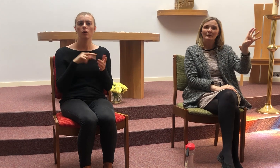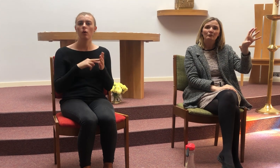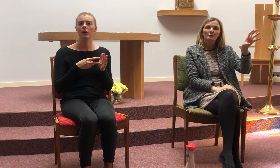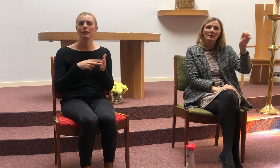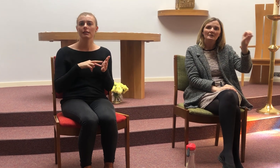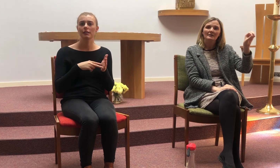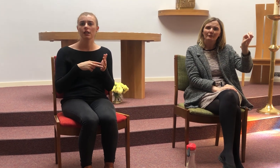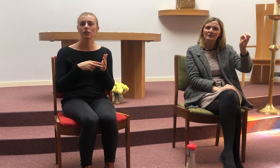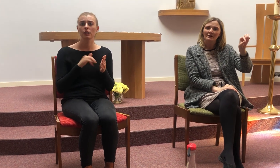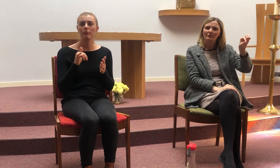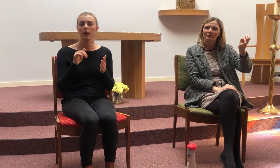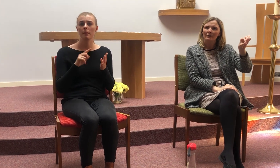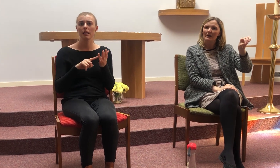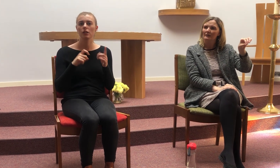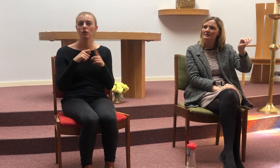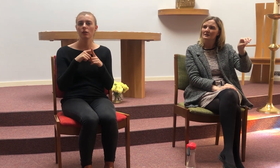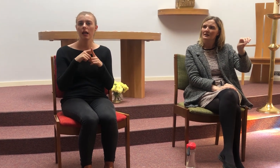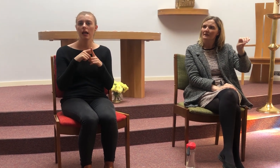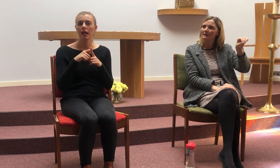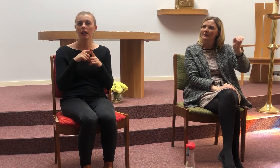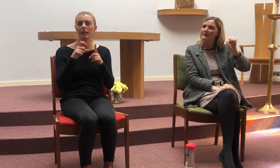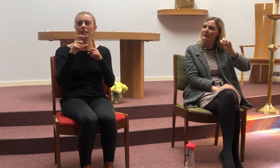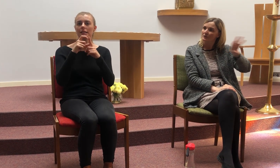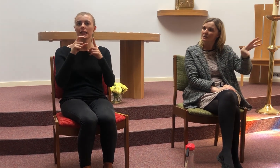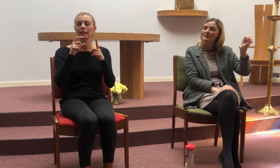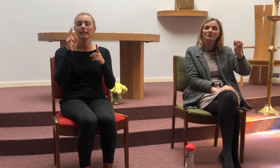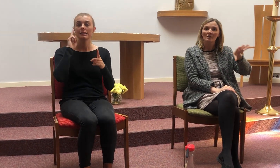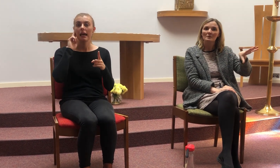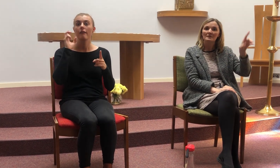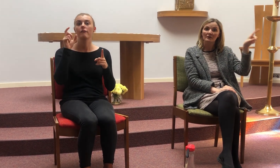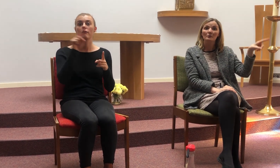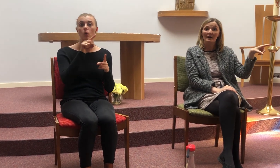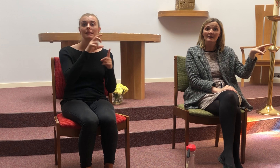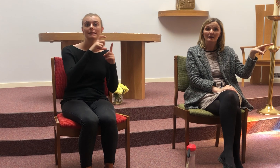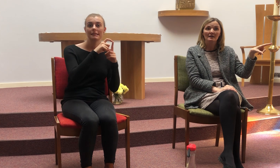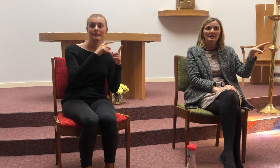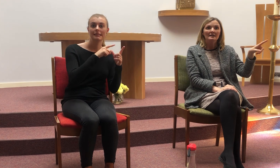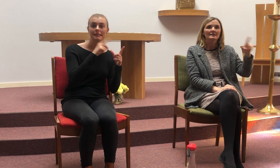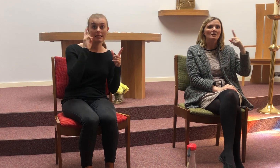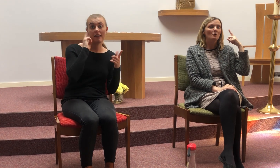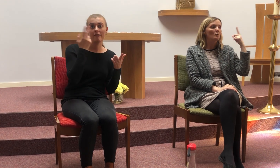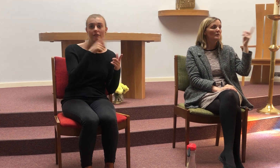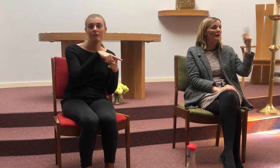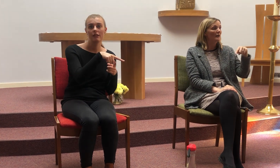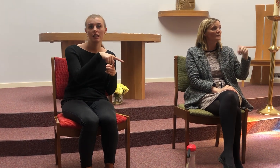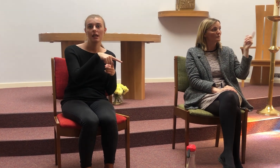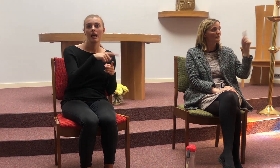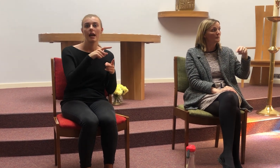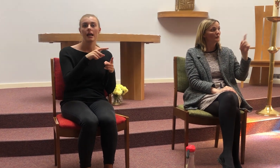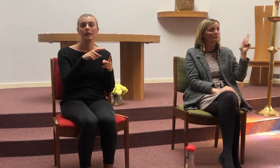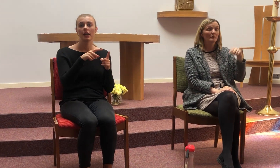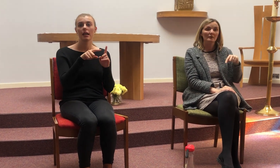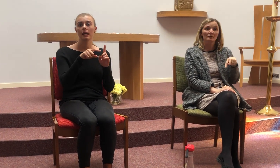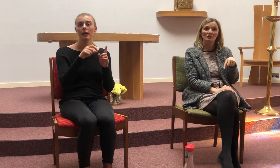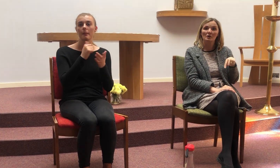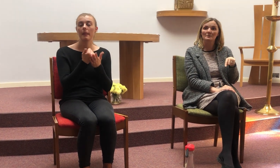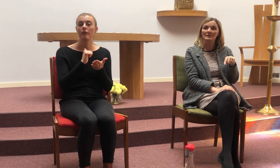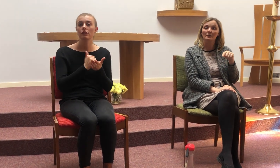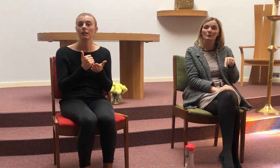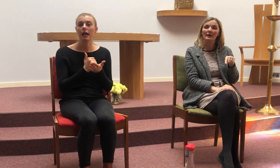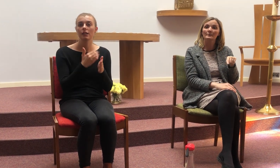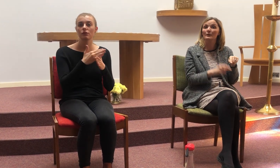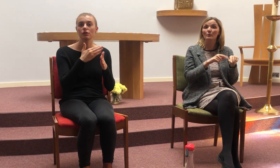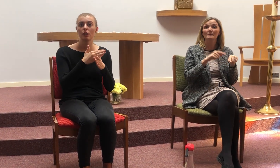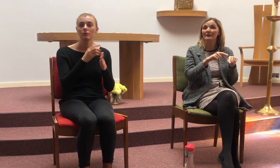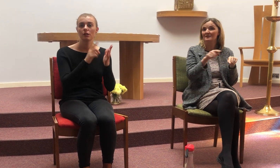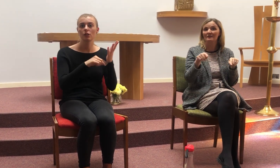just an email group called Deaf for Deaf, and I think they advertise jobs in the UK. So we have some people who've applied for jobs